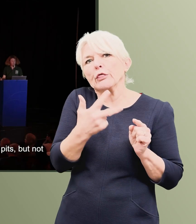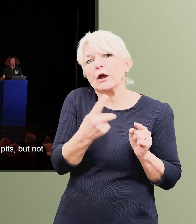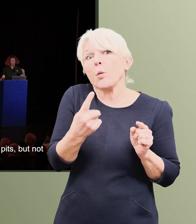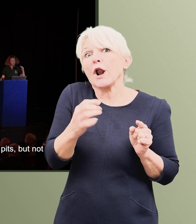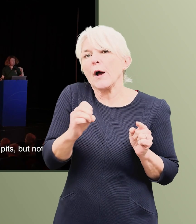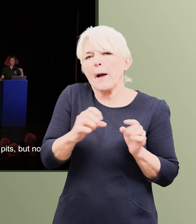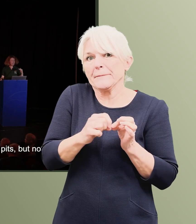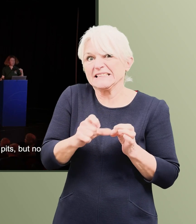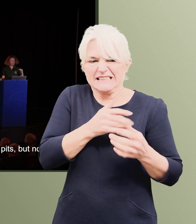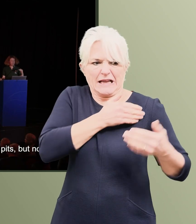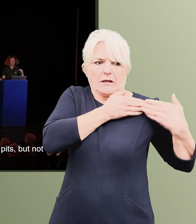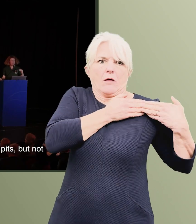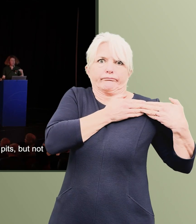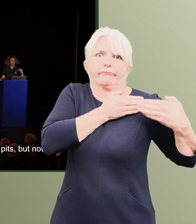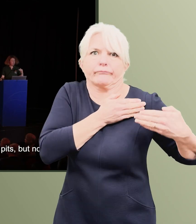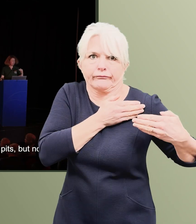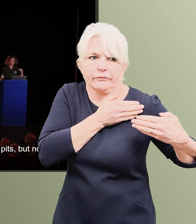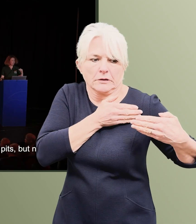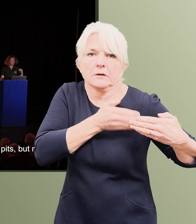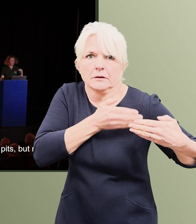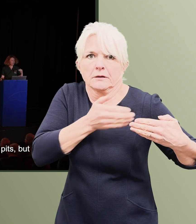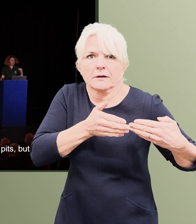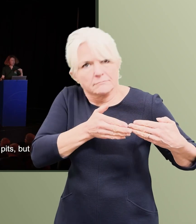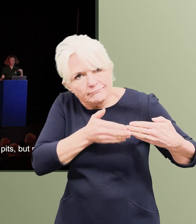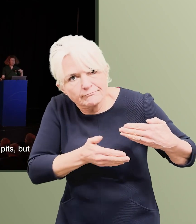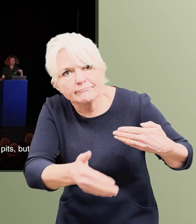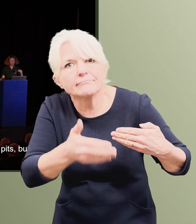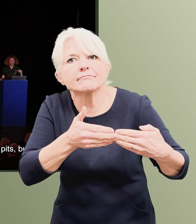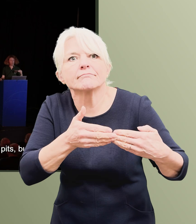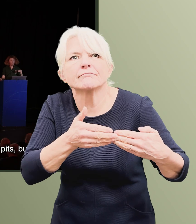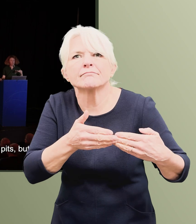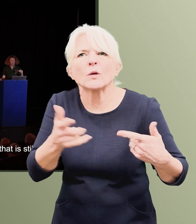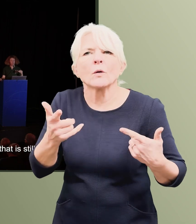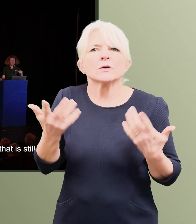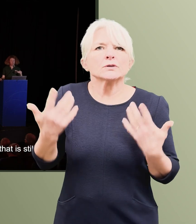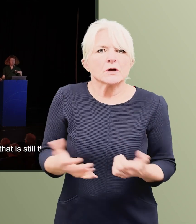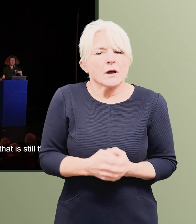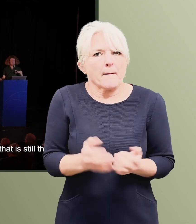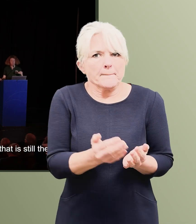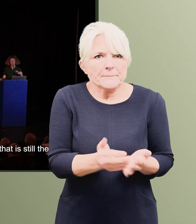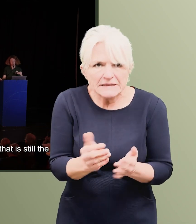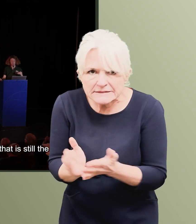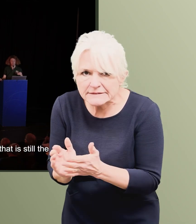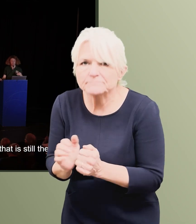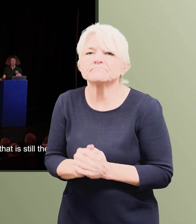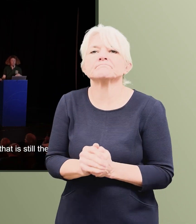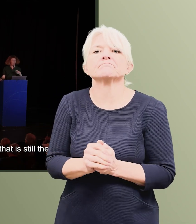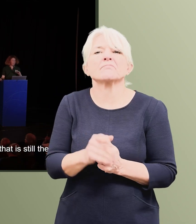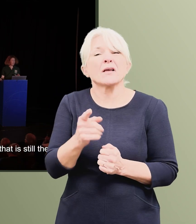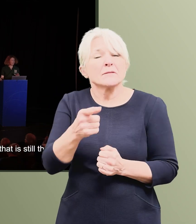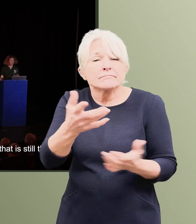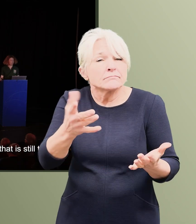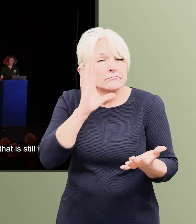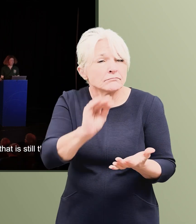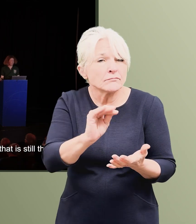3,100 BC. So we've moved on a little bit in time from the pits, but not much. We're talking the centuries afterwards as much as anything.